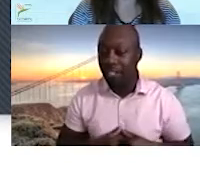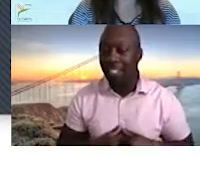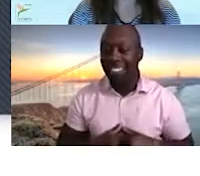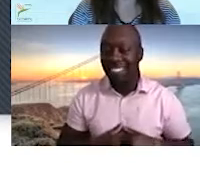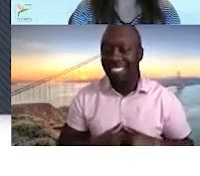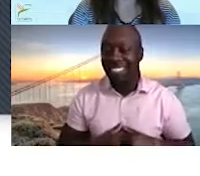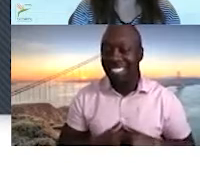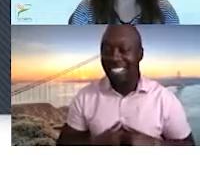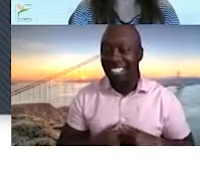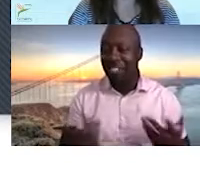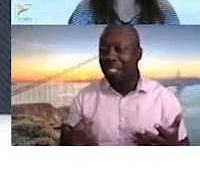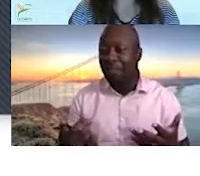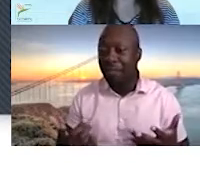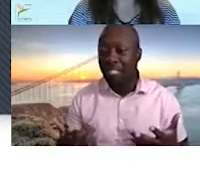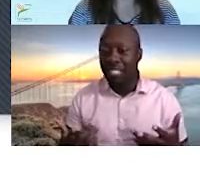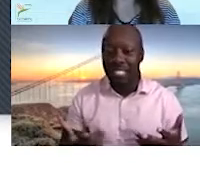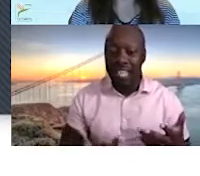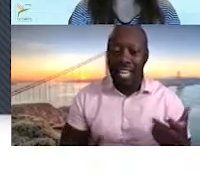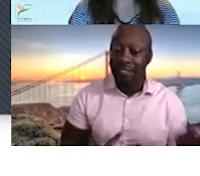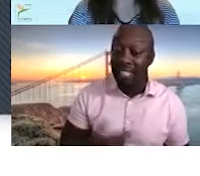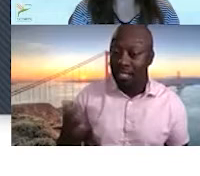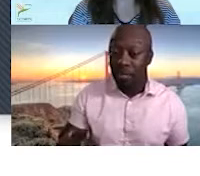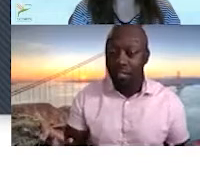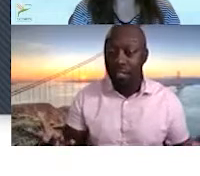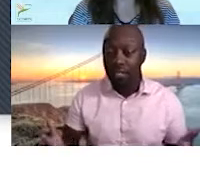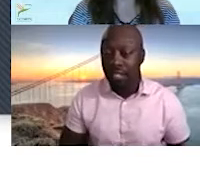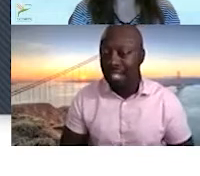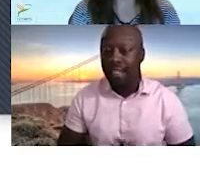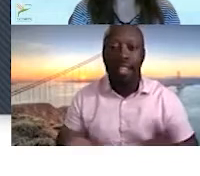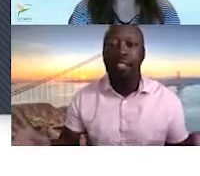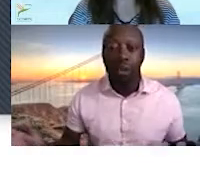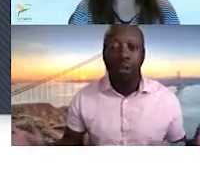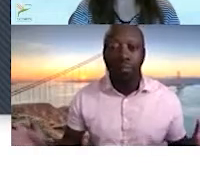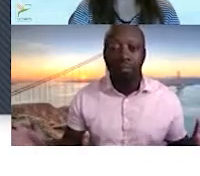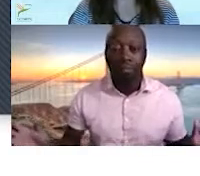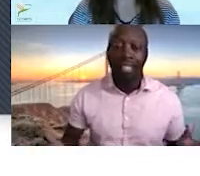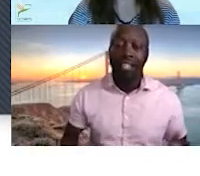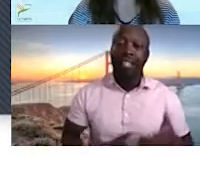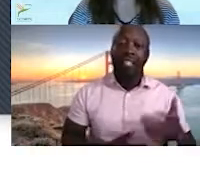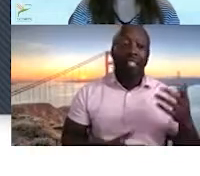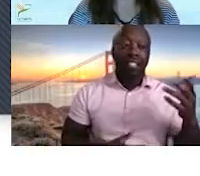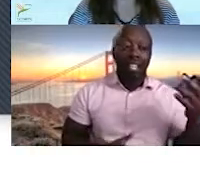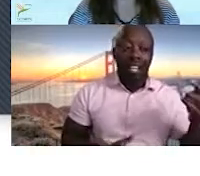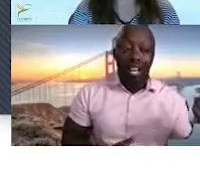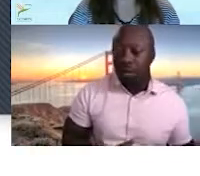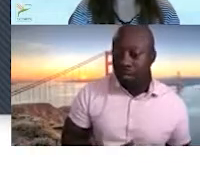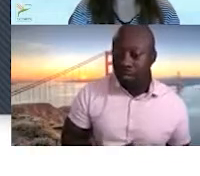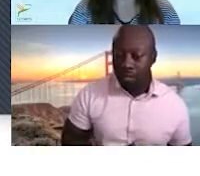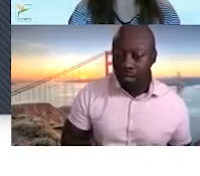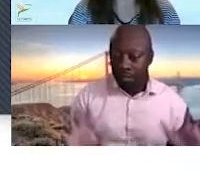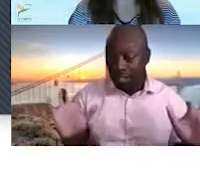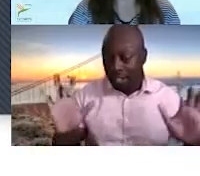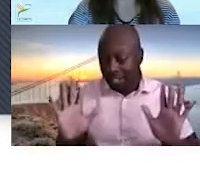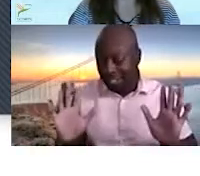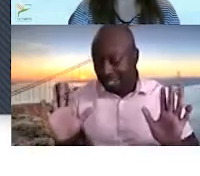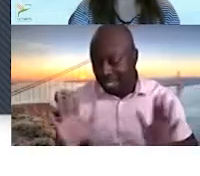to me already. And usually babies have needs and wants, and that's all. I want milk.